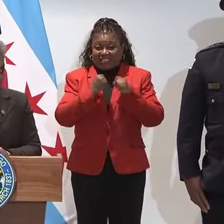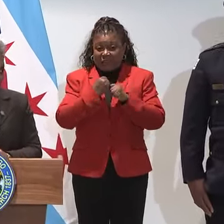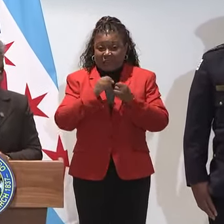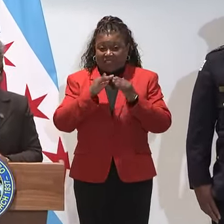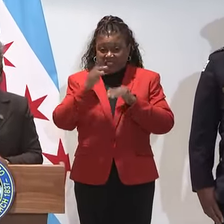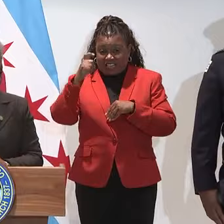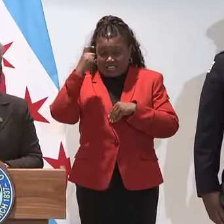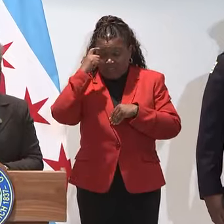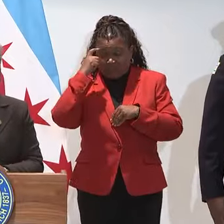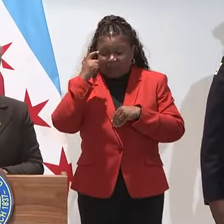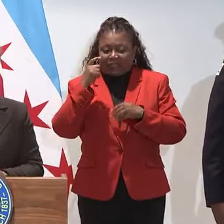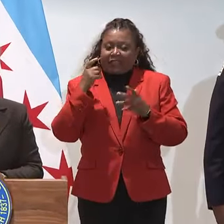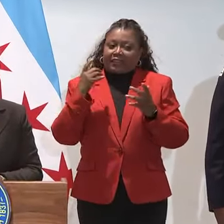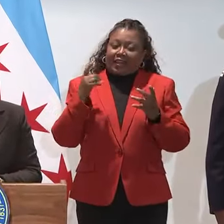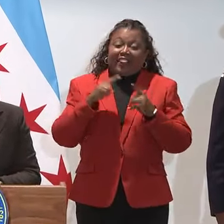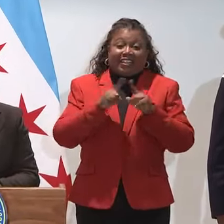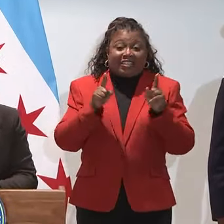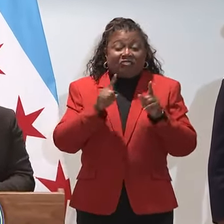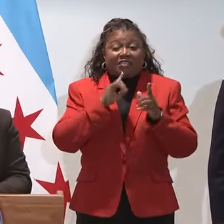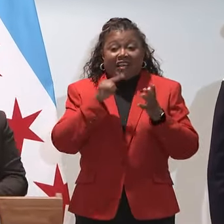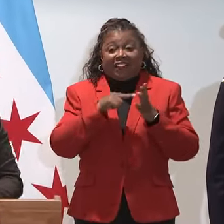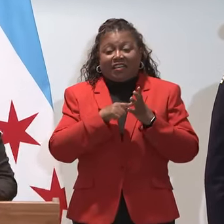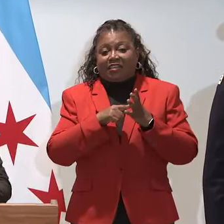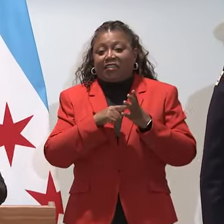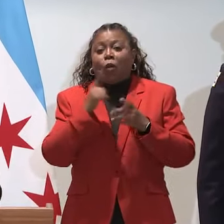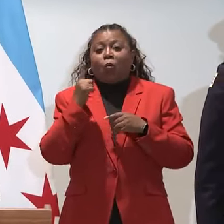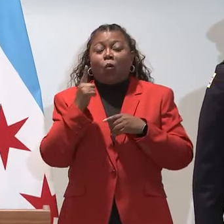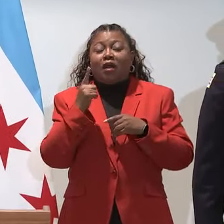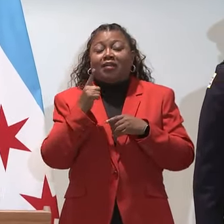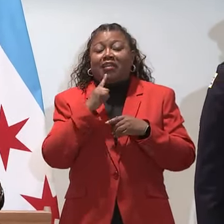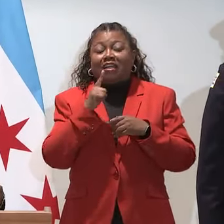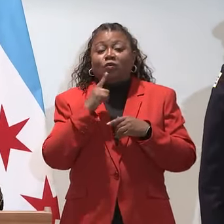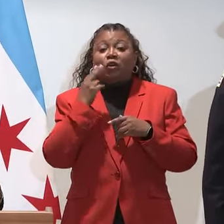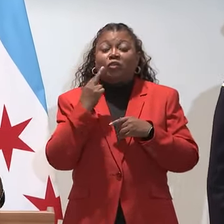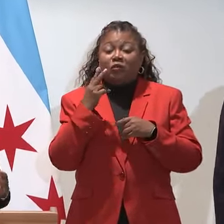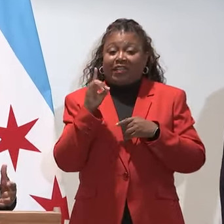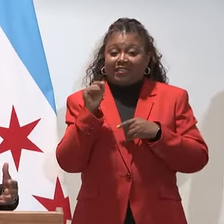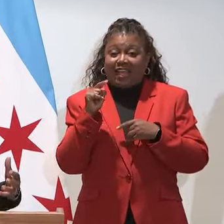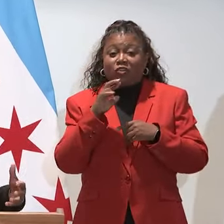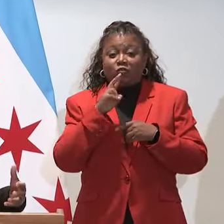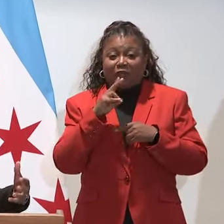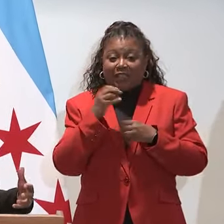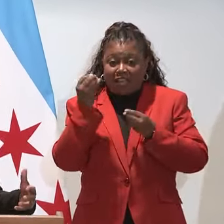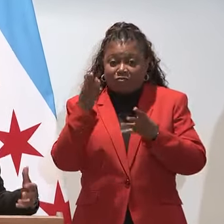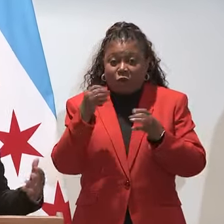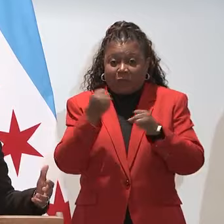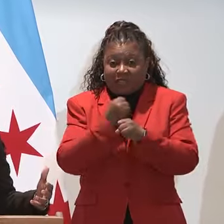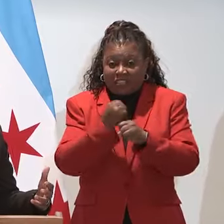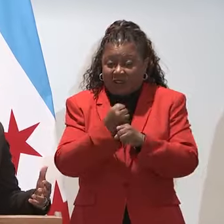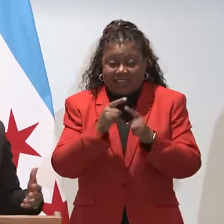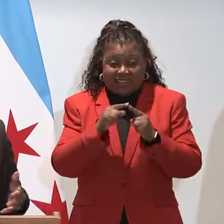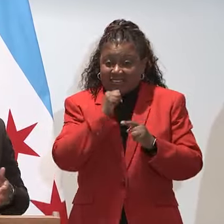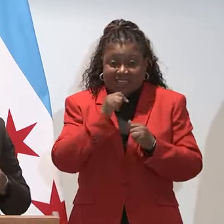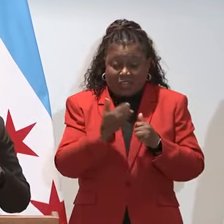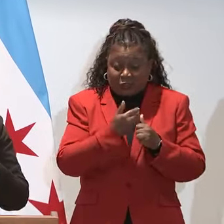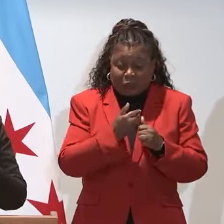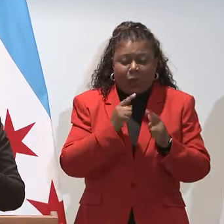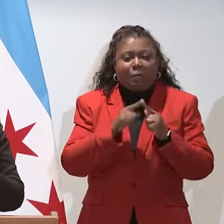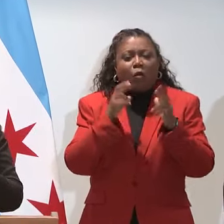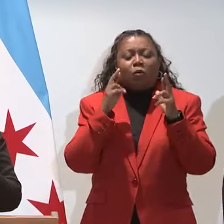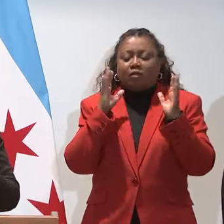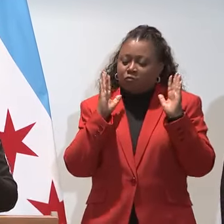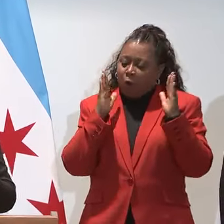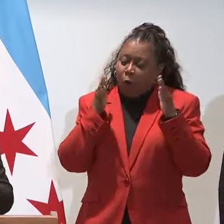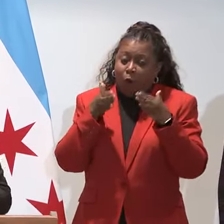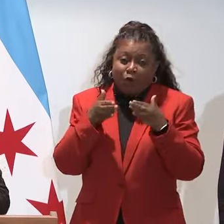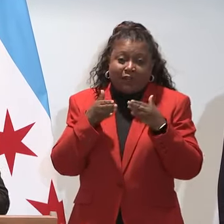city government. The difference is this. One is we're using data to really inform the strategy. That's not new. But we're honing